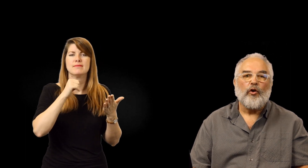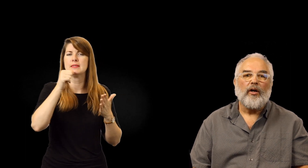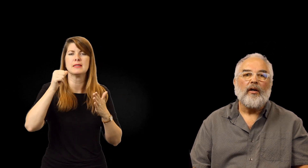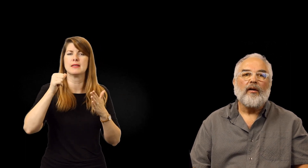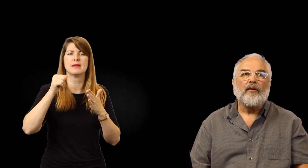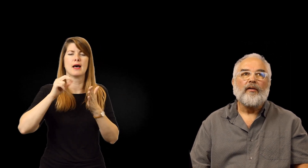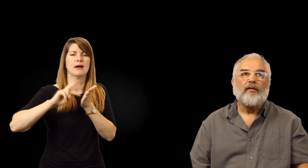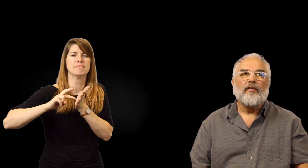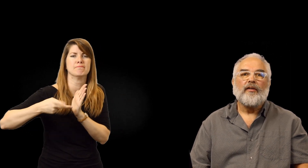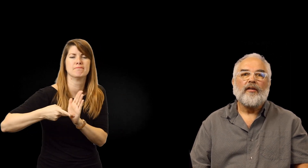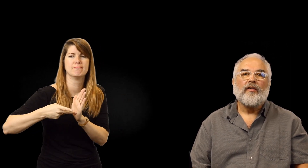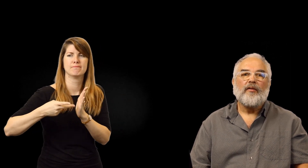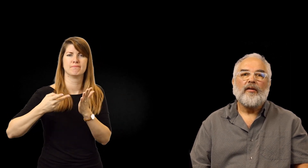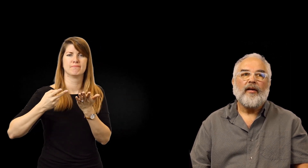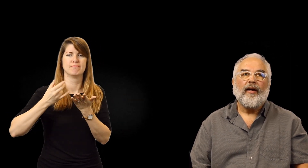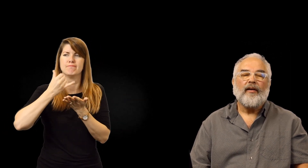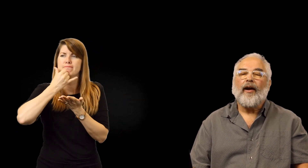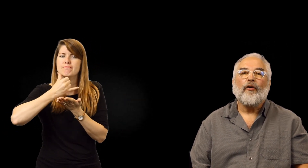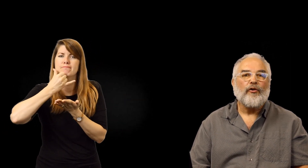inadvertent